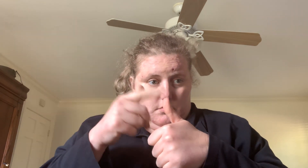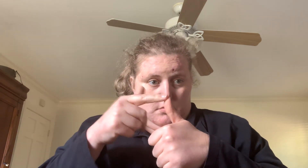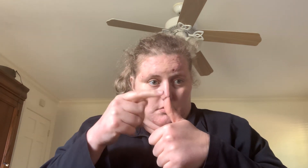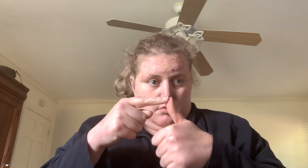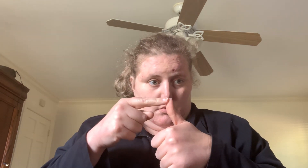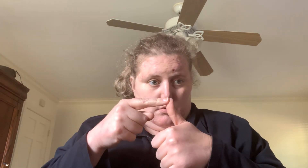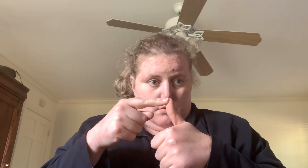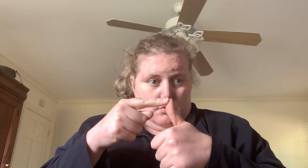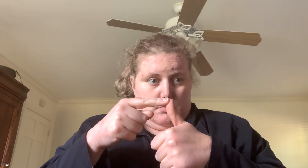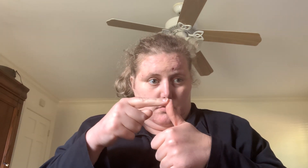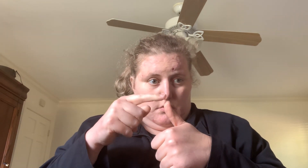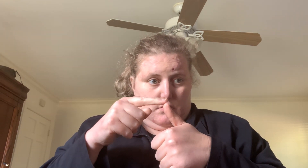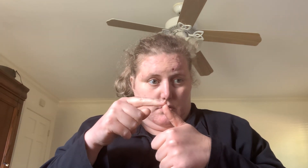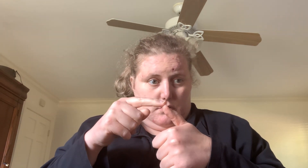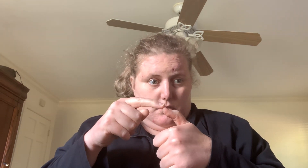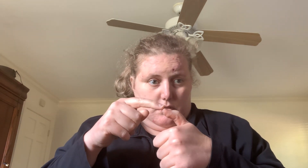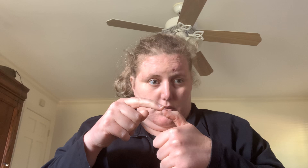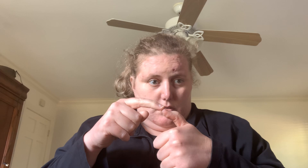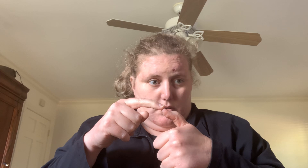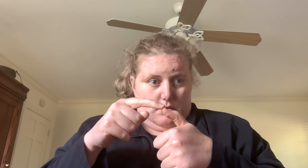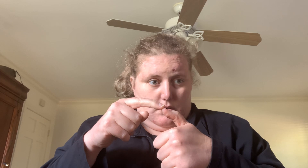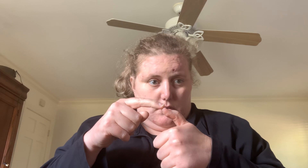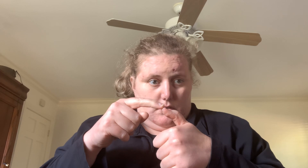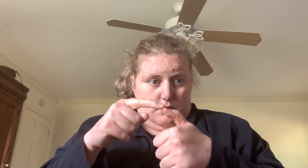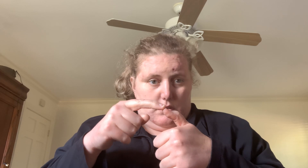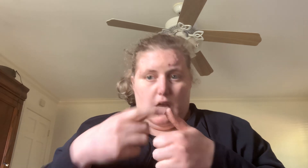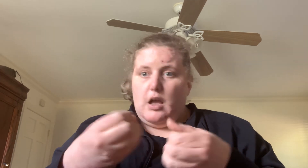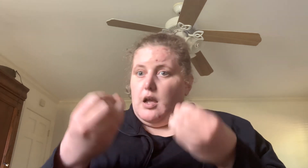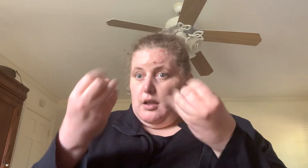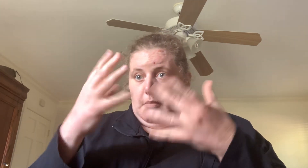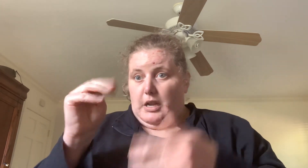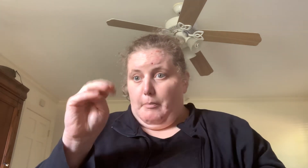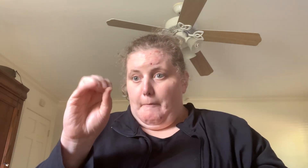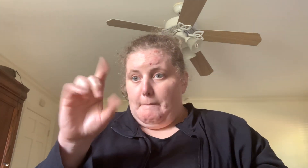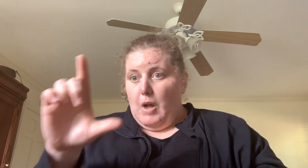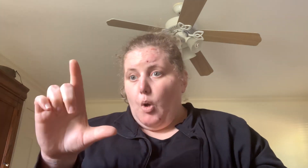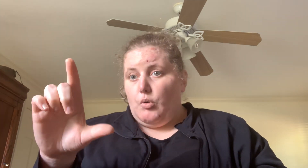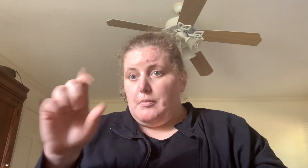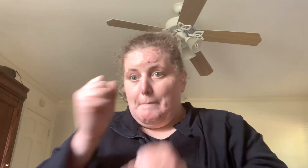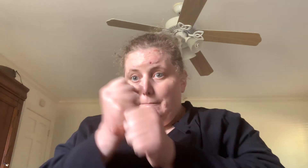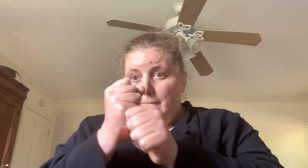we need to know how many moles will be produced.